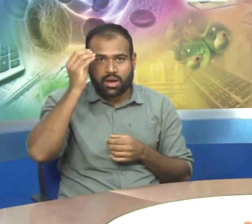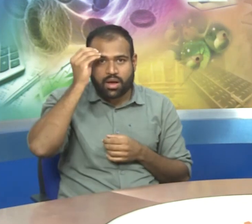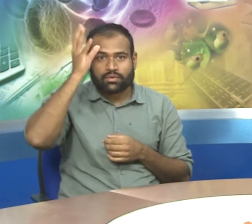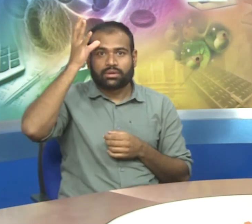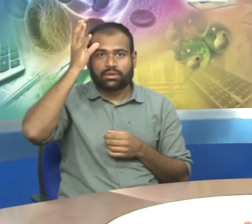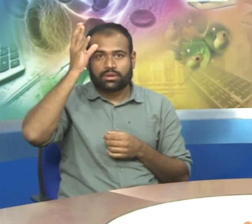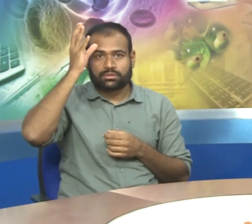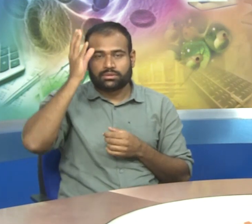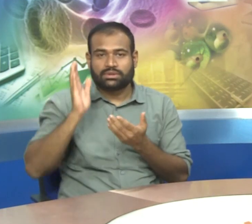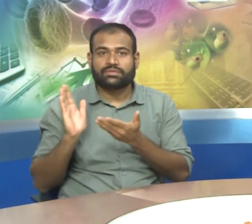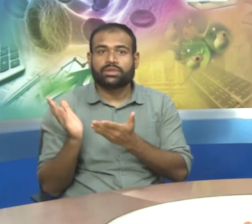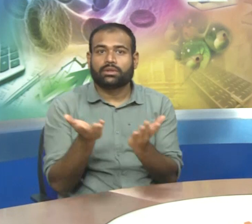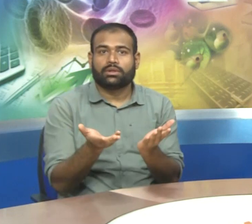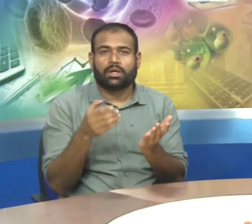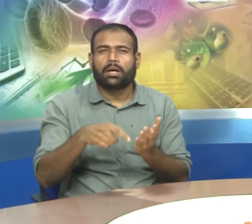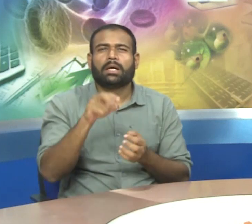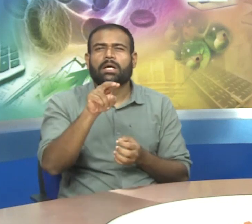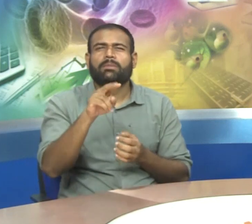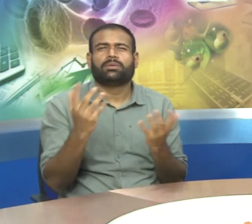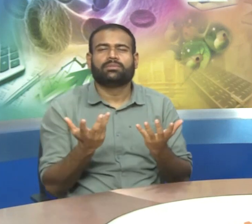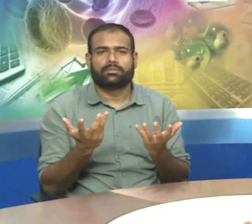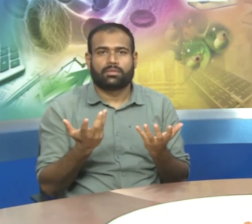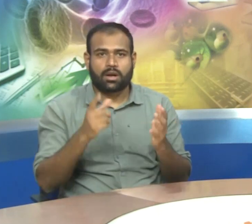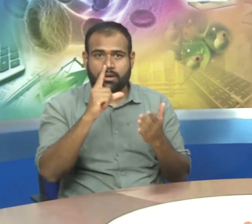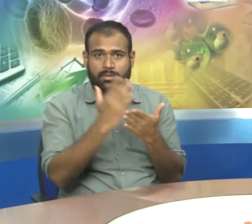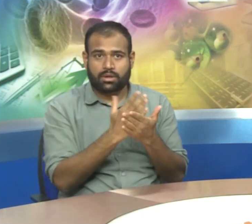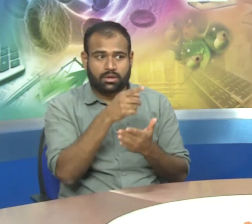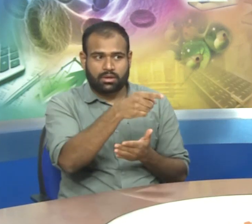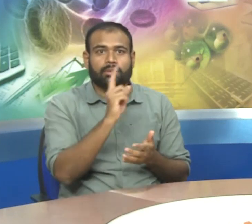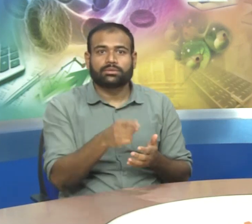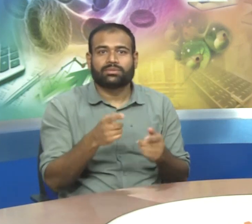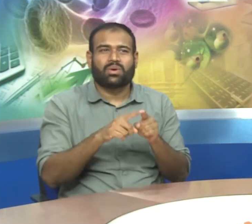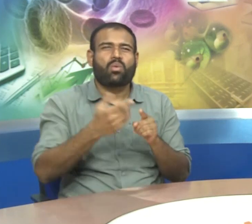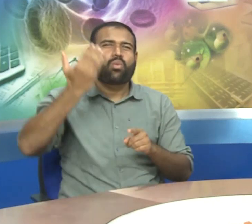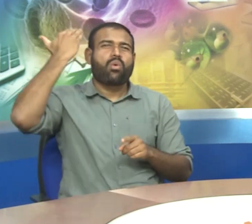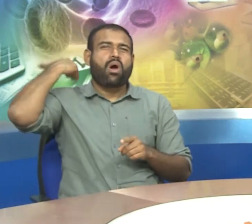Here we would be talking about the current awareness services.